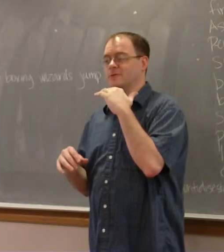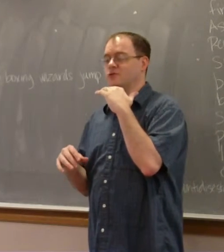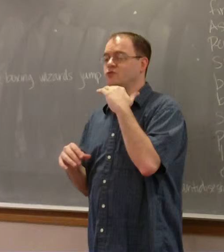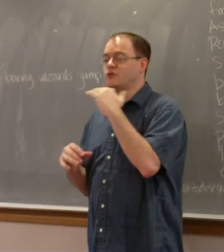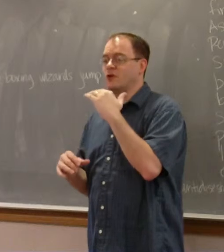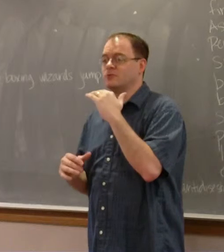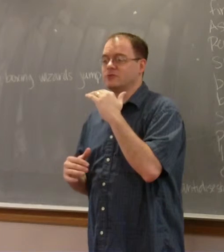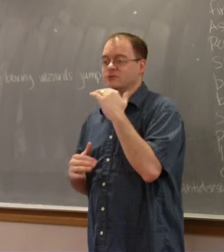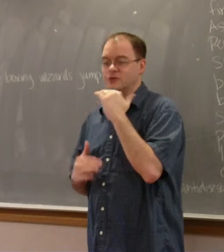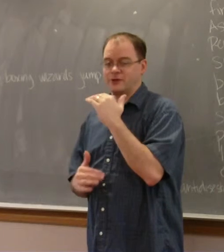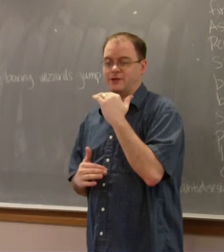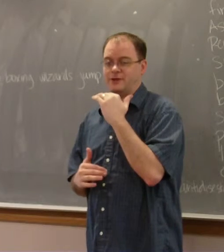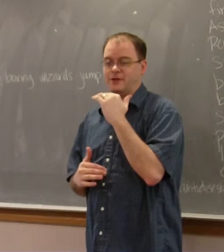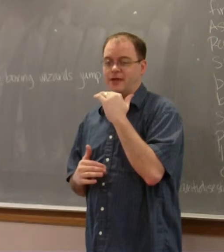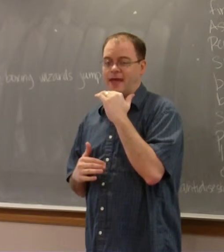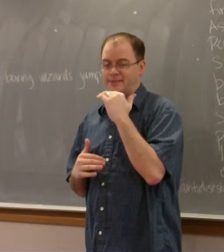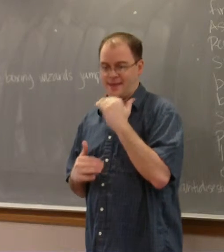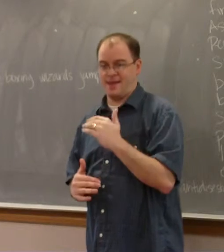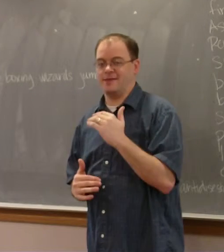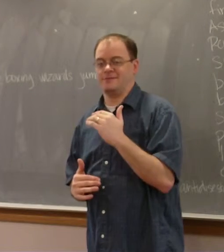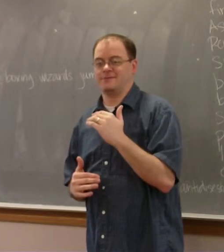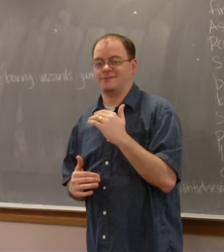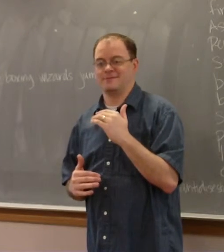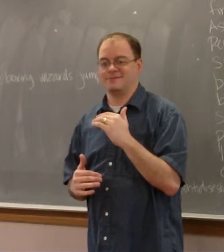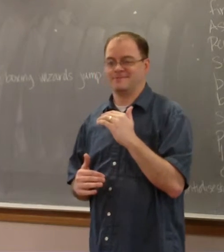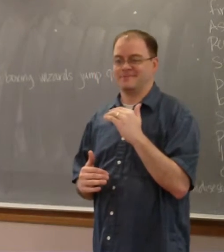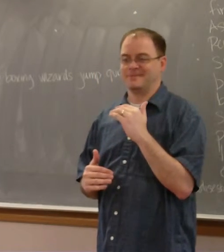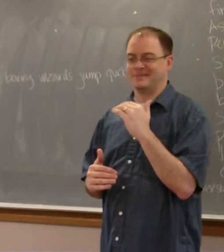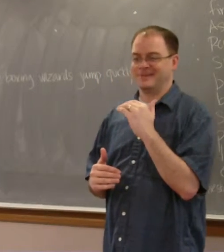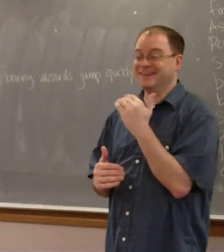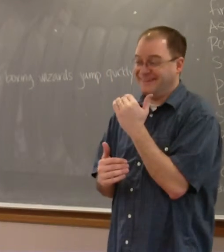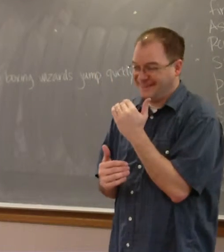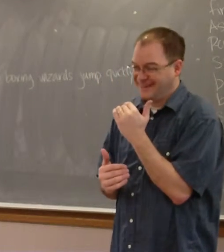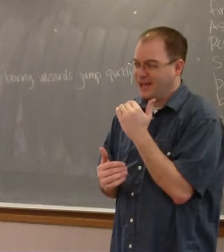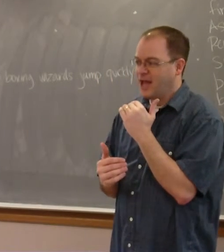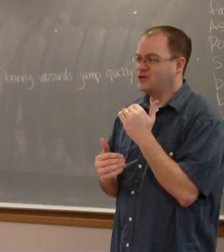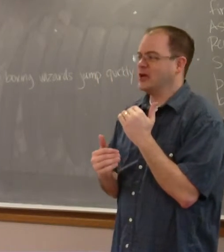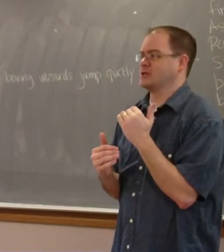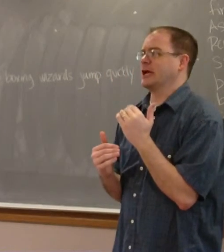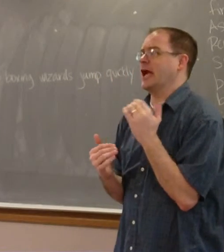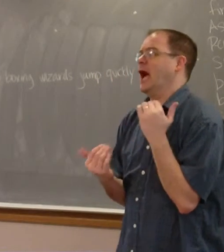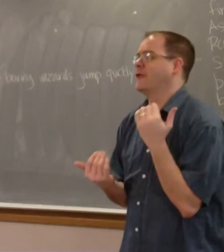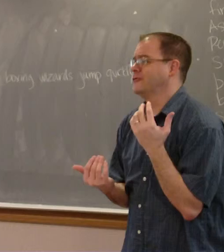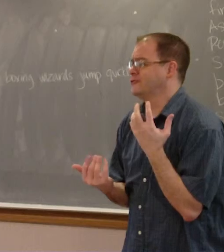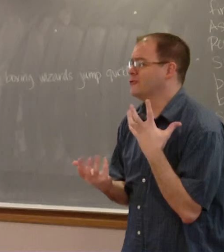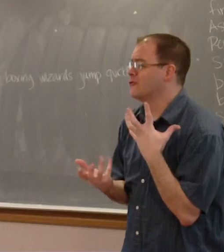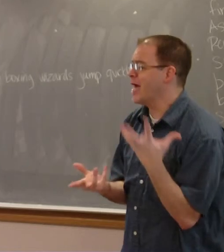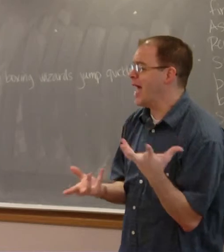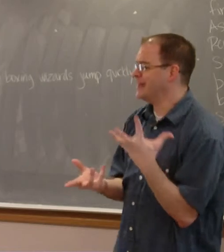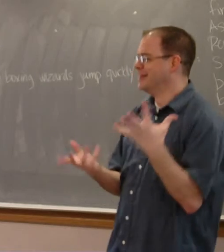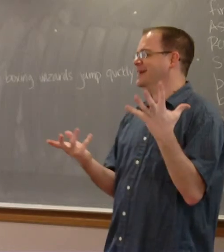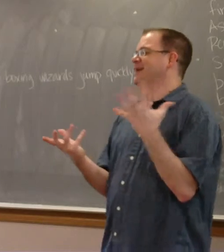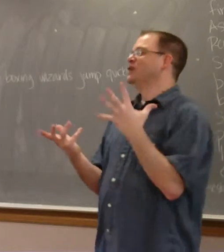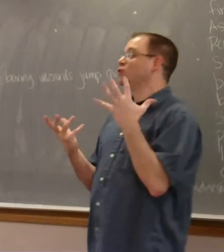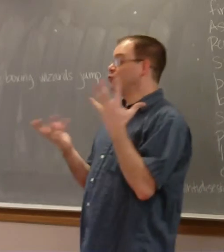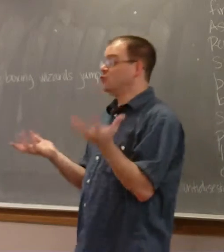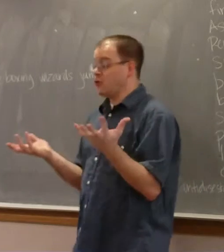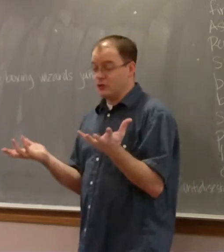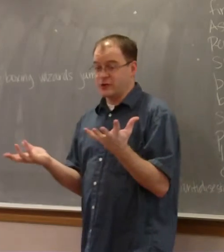you don't look at the hands. And you guys are like, how do you do that? You don't look at